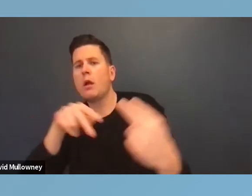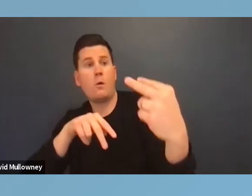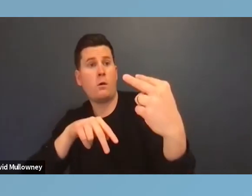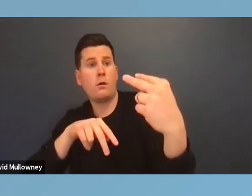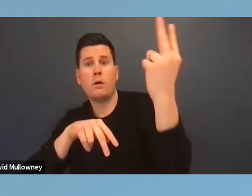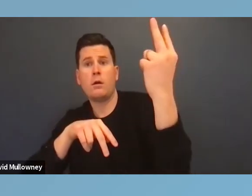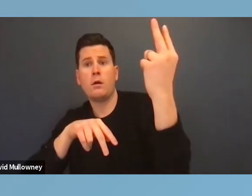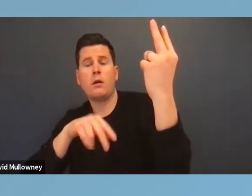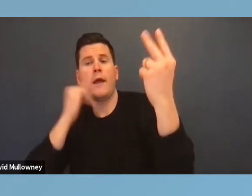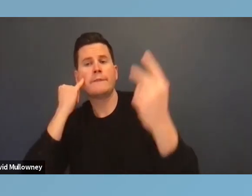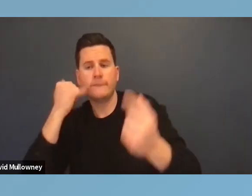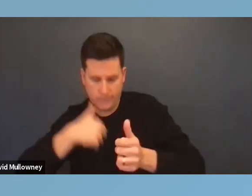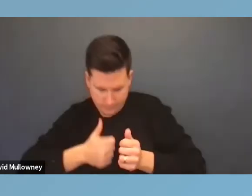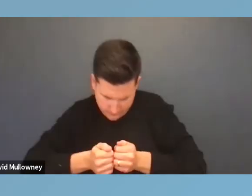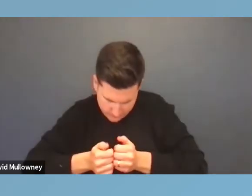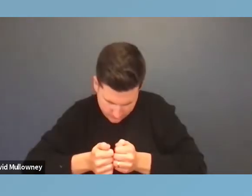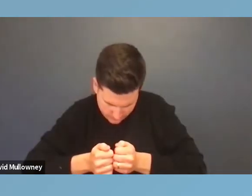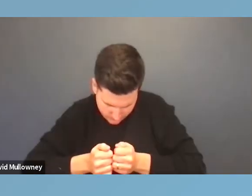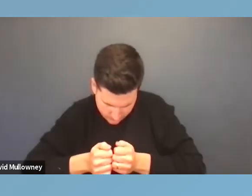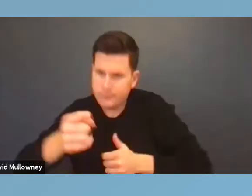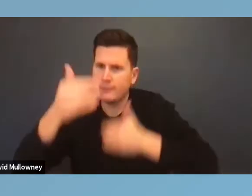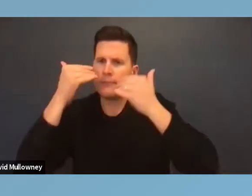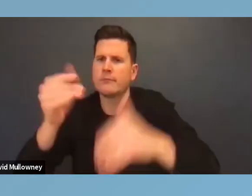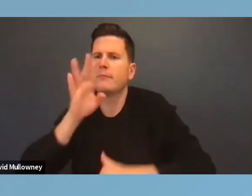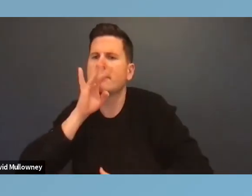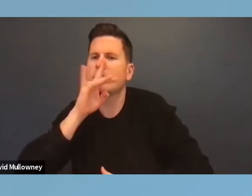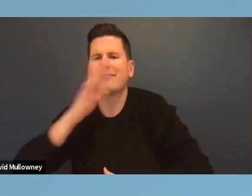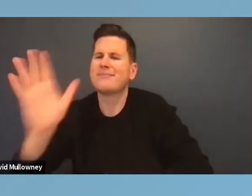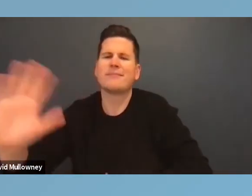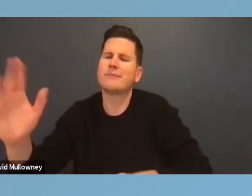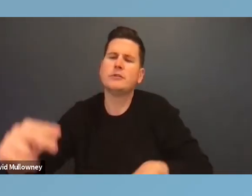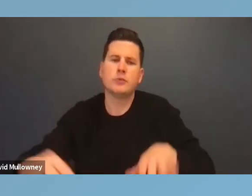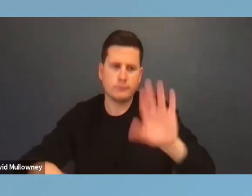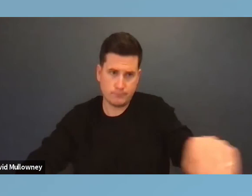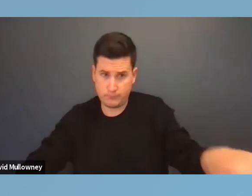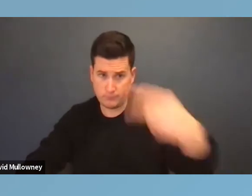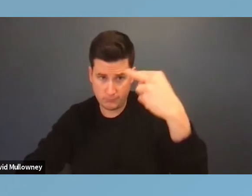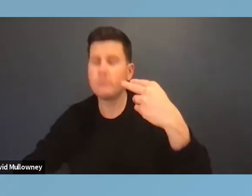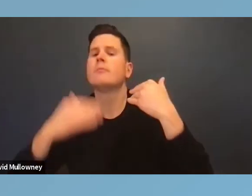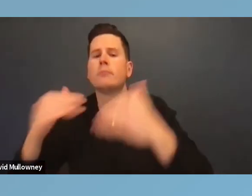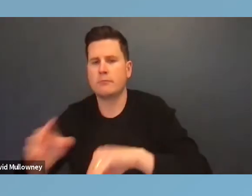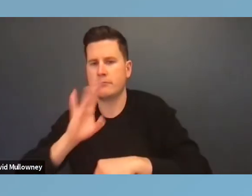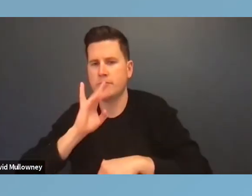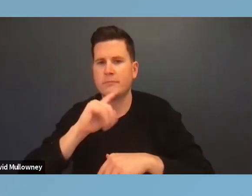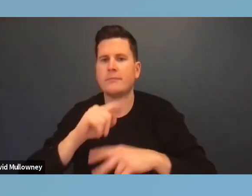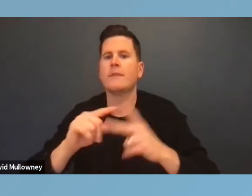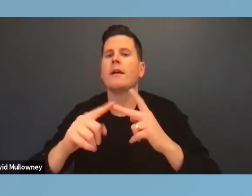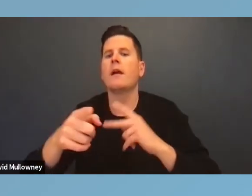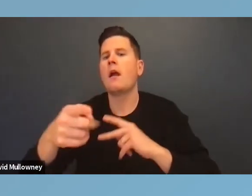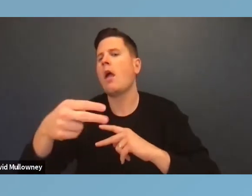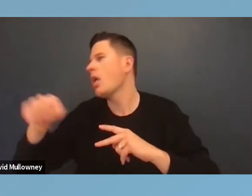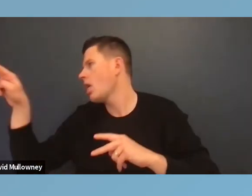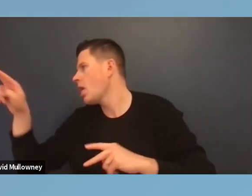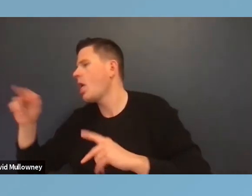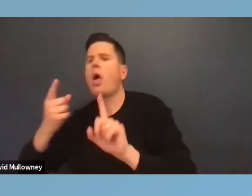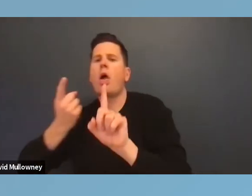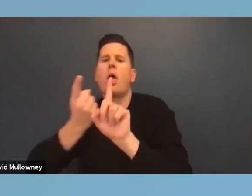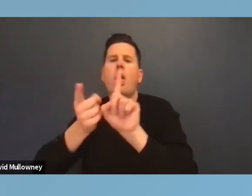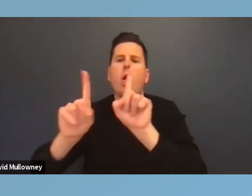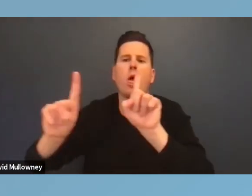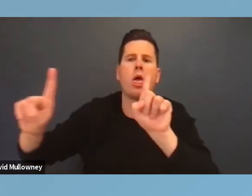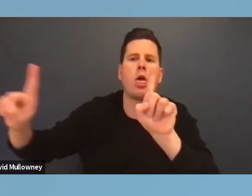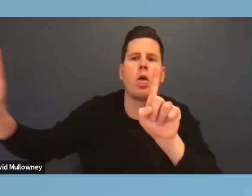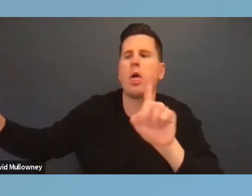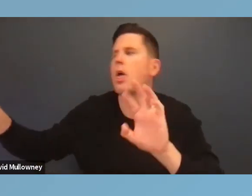Do not start speaking if a deaf person is not looking at you. Get them to look at you and then proceed